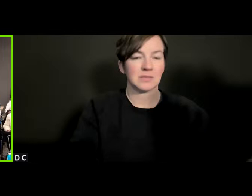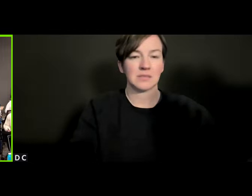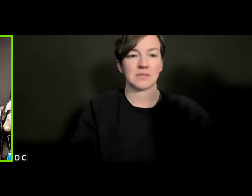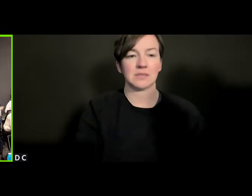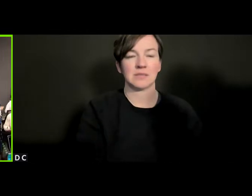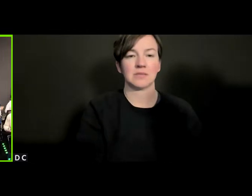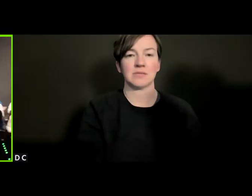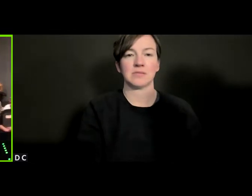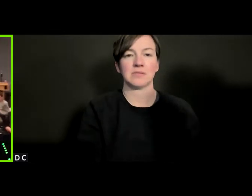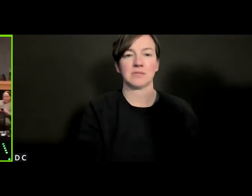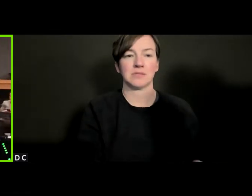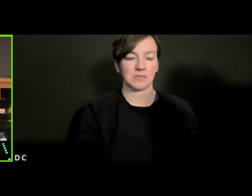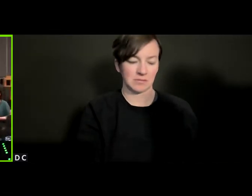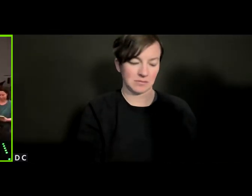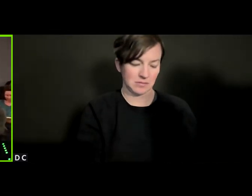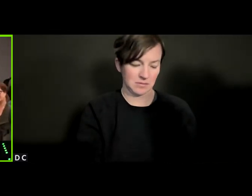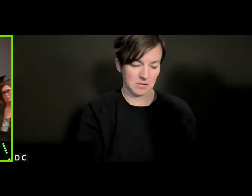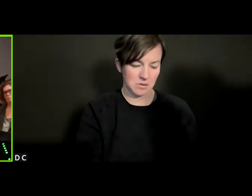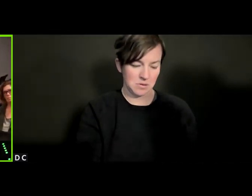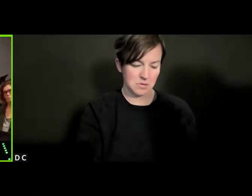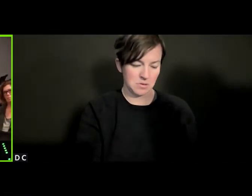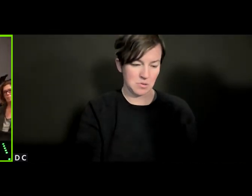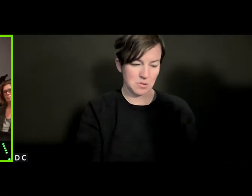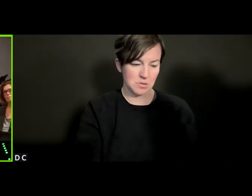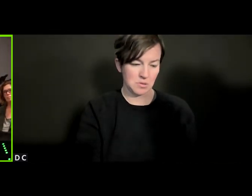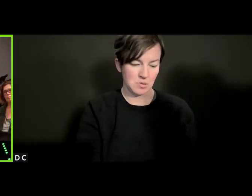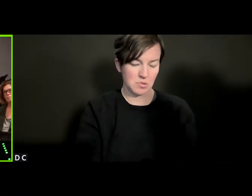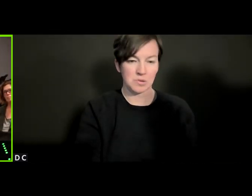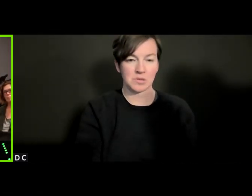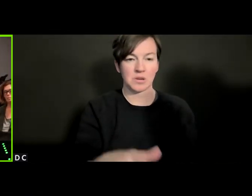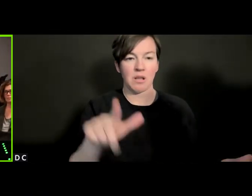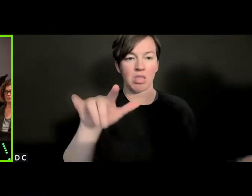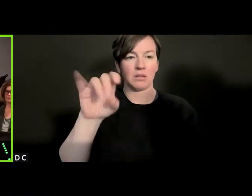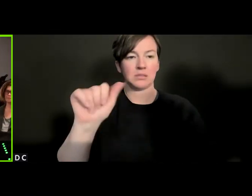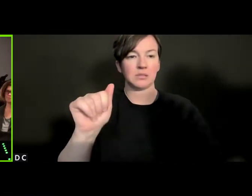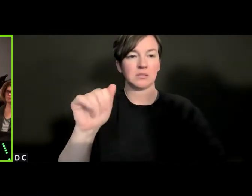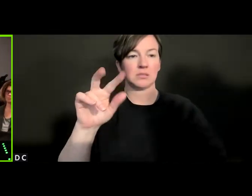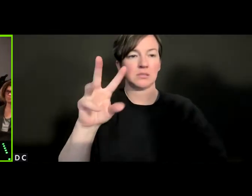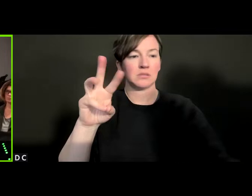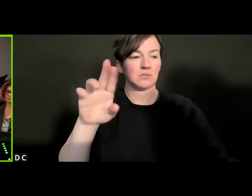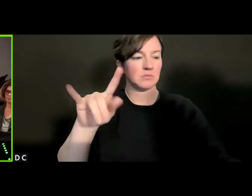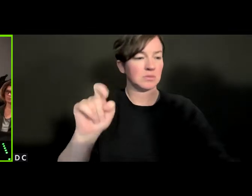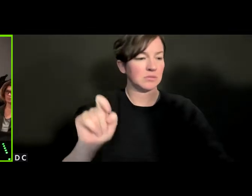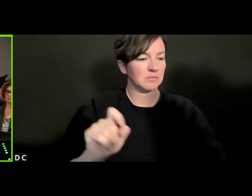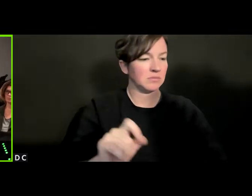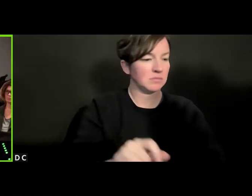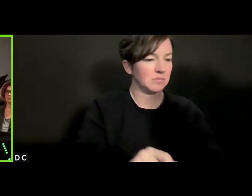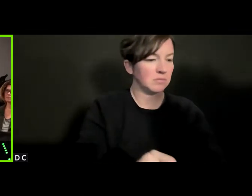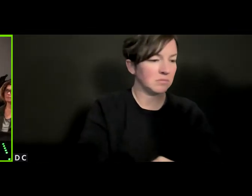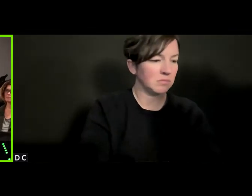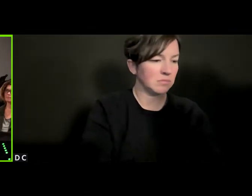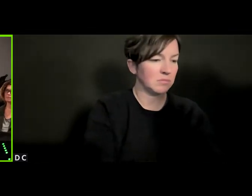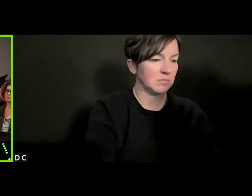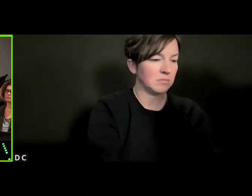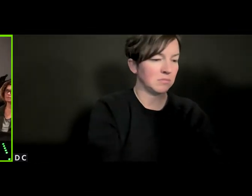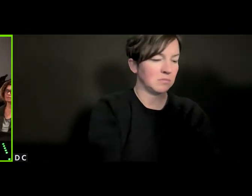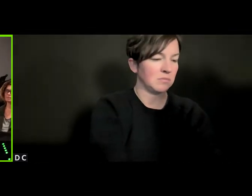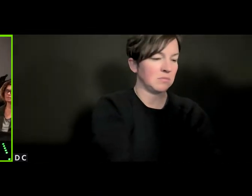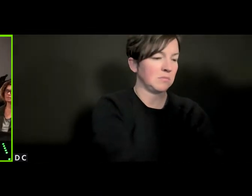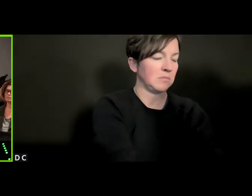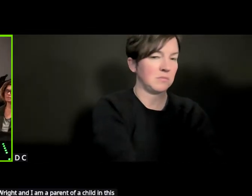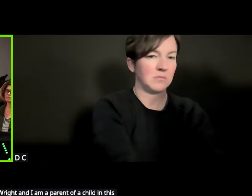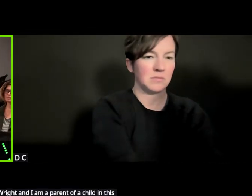Good evening. My name is Lisa Wright, and I am a parent of a child in this